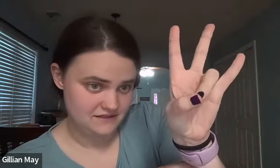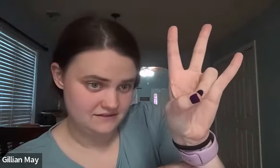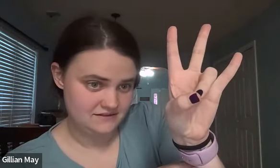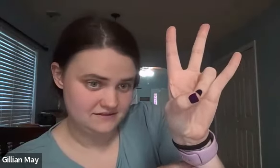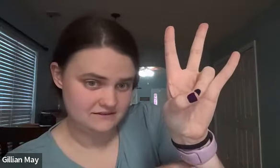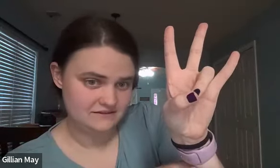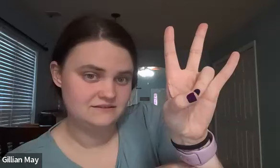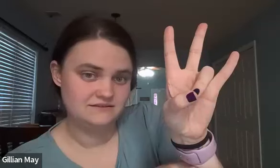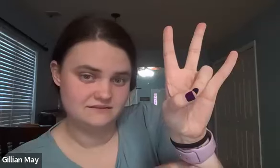7,